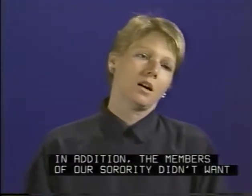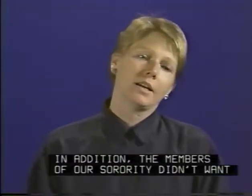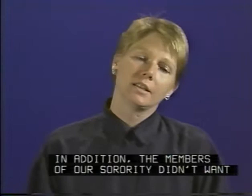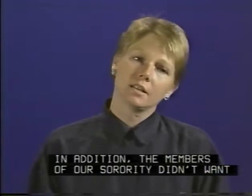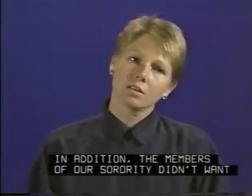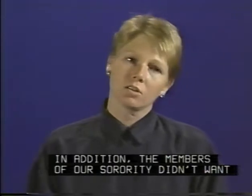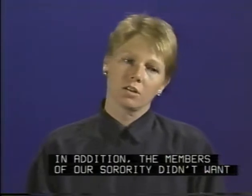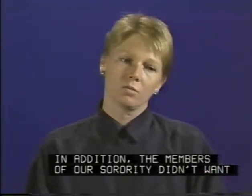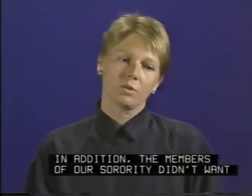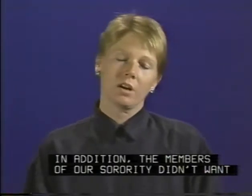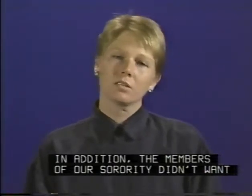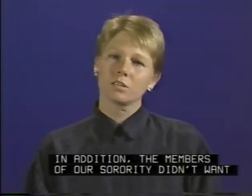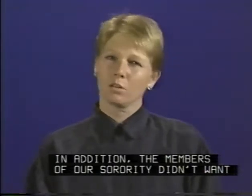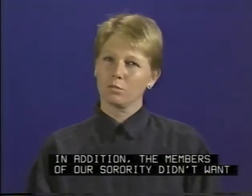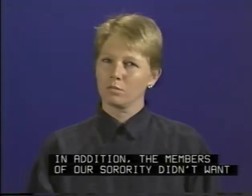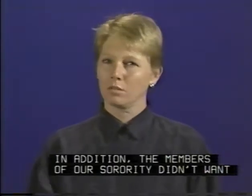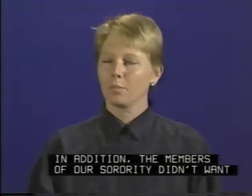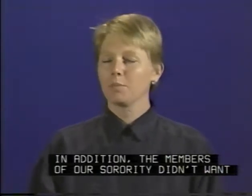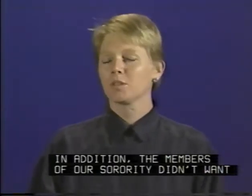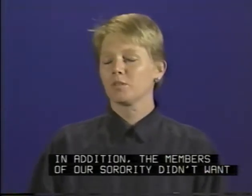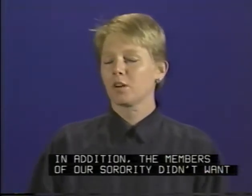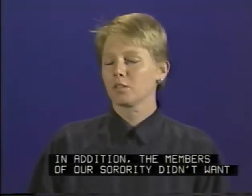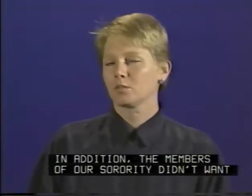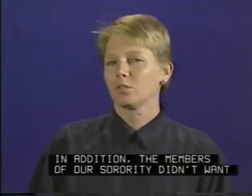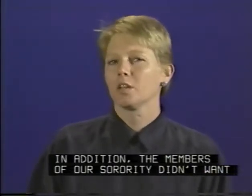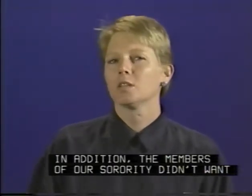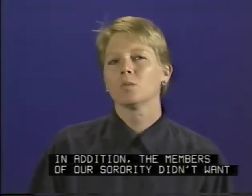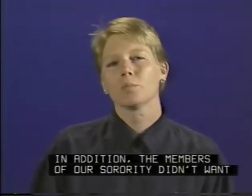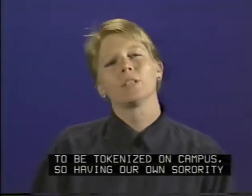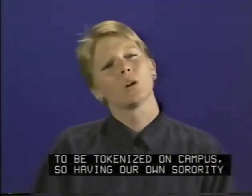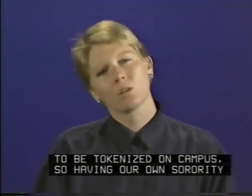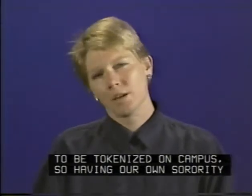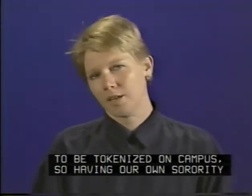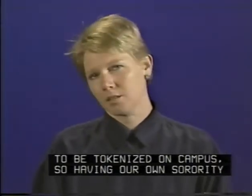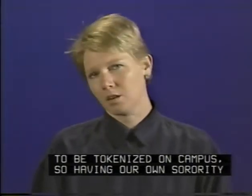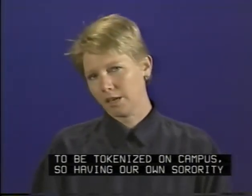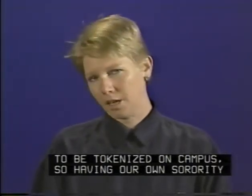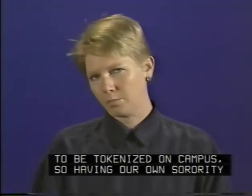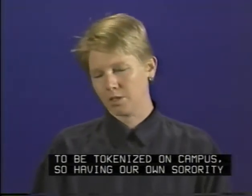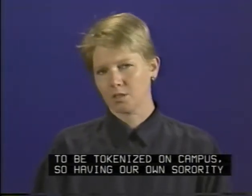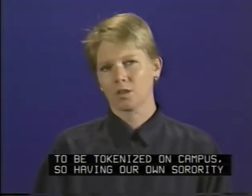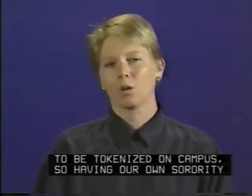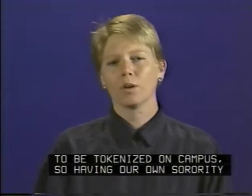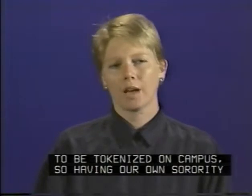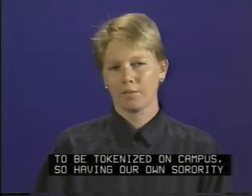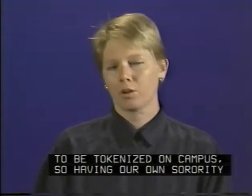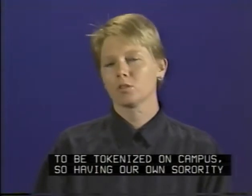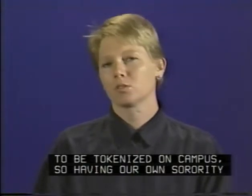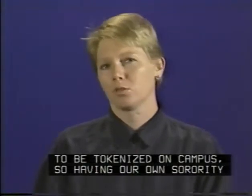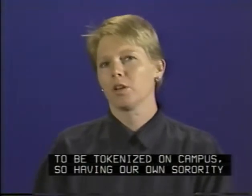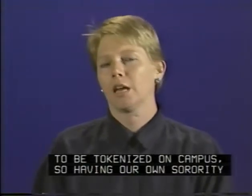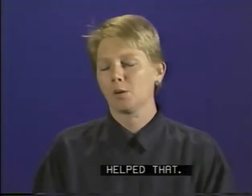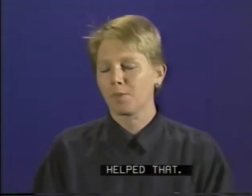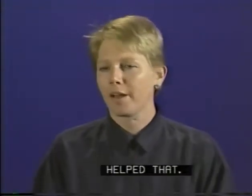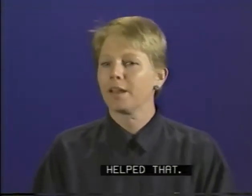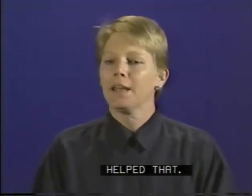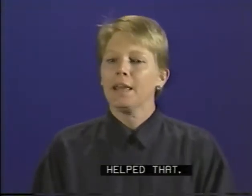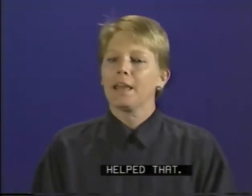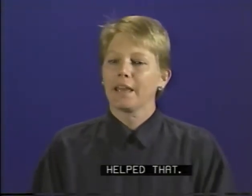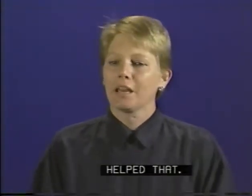In addition, we also, the members of our sorority didn't want to be tokenized on campus, so having our own sorority helped that. And